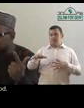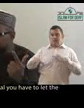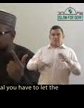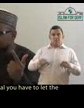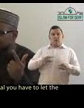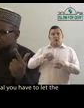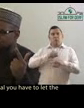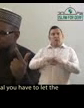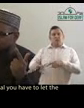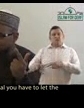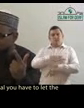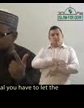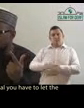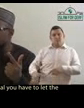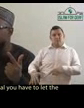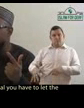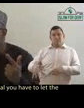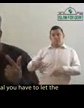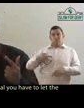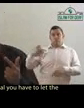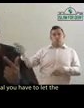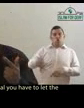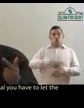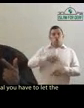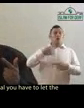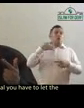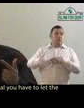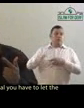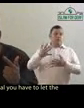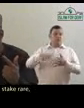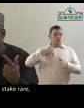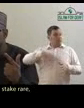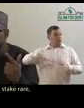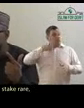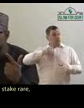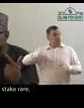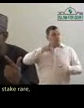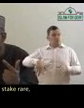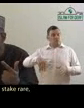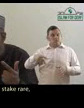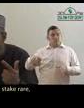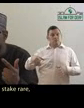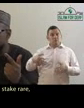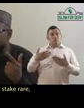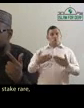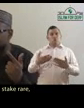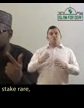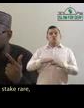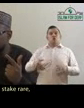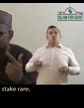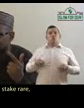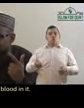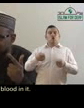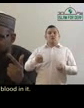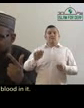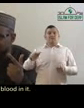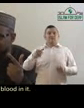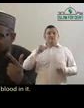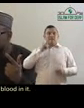like blood. Once you slaughter the animal, you have to let the blood come out. The Muslim does not cook his steak